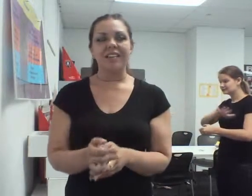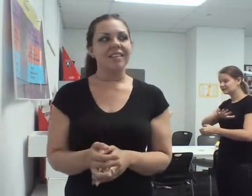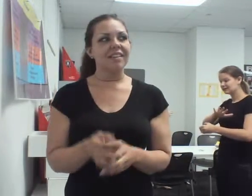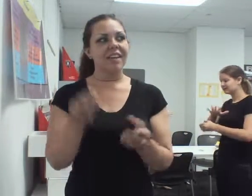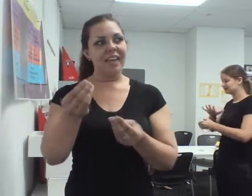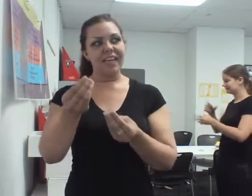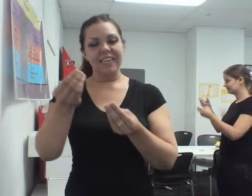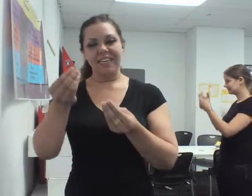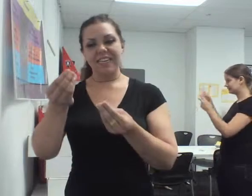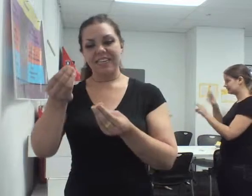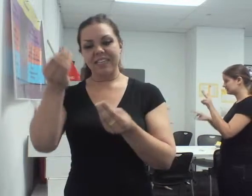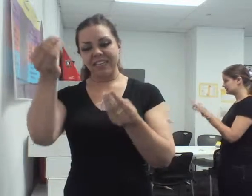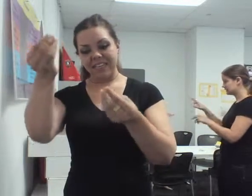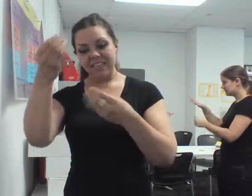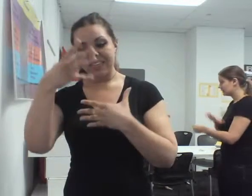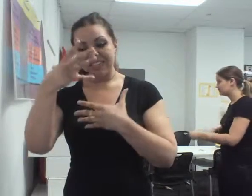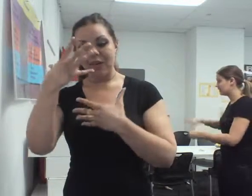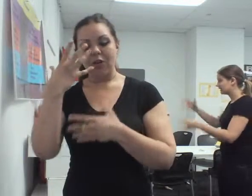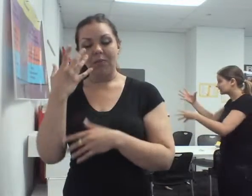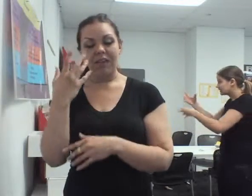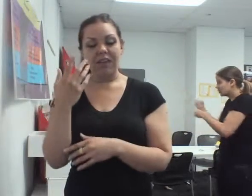to describe what I just said.